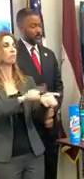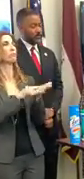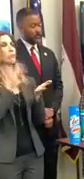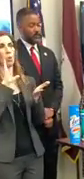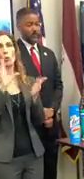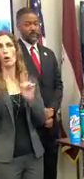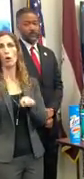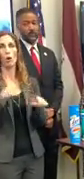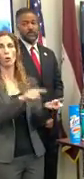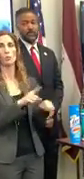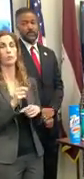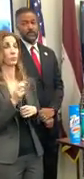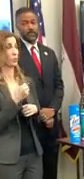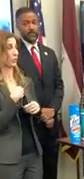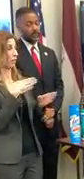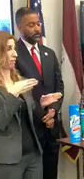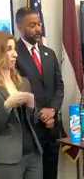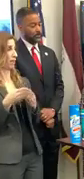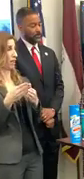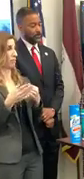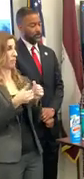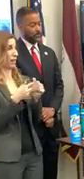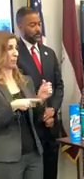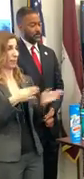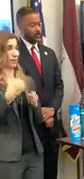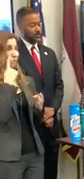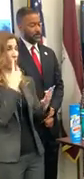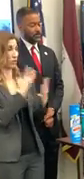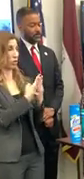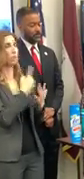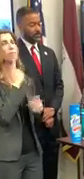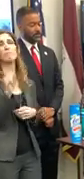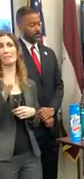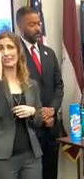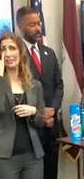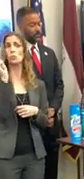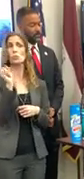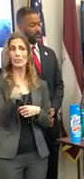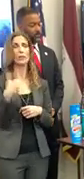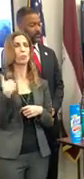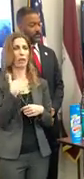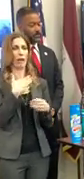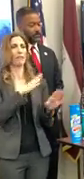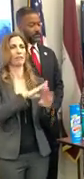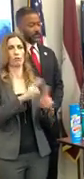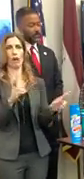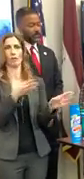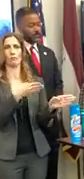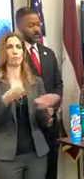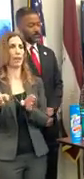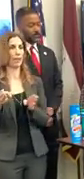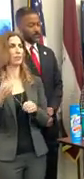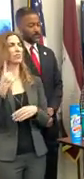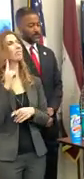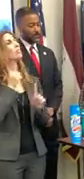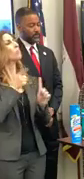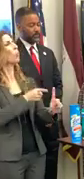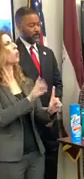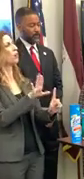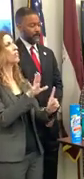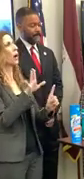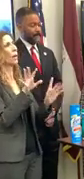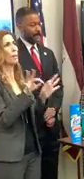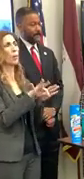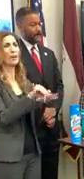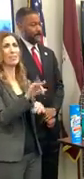we will go. Are there contingency plans for the county jail at this point? Absolutely. If we need them, we will have them in place. And again, I think that's a great point. I don't